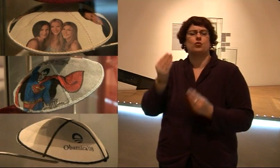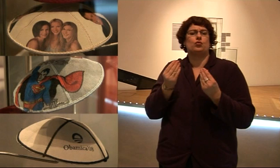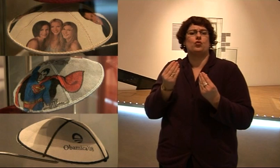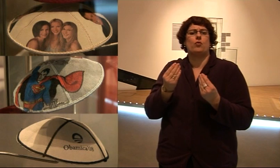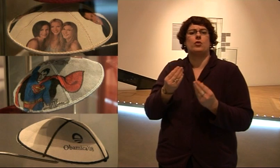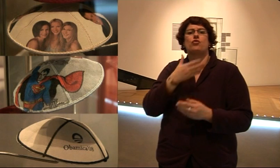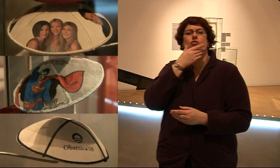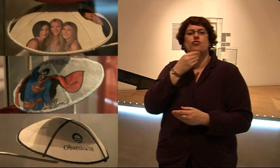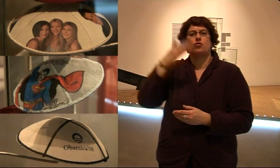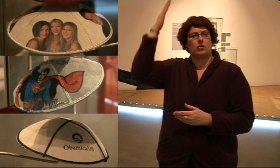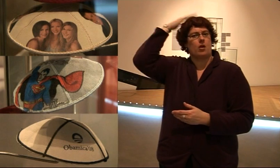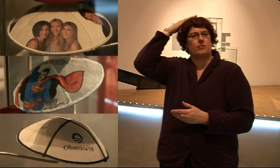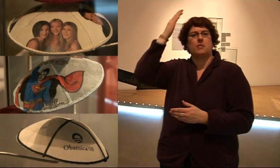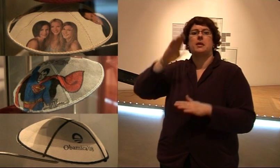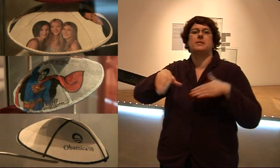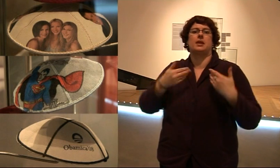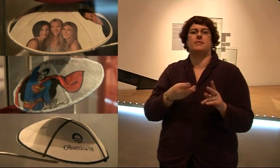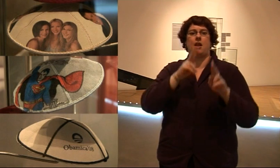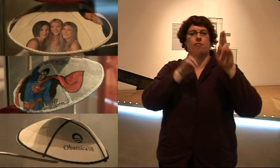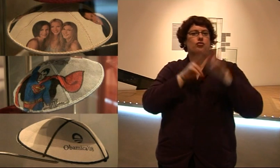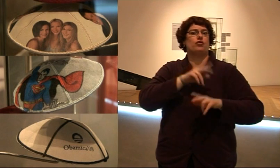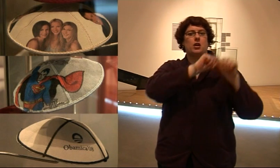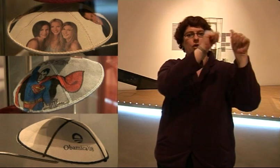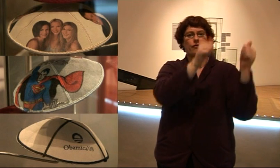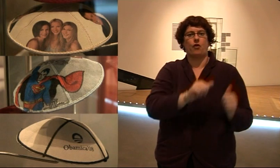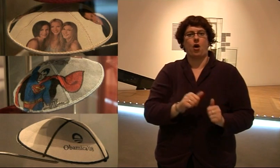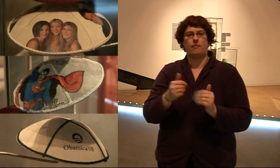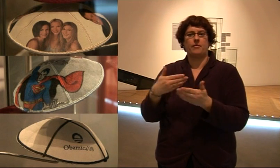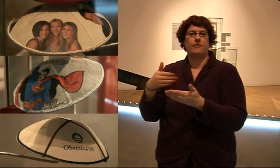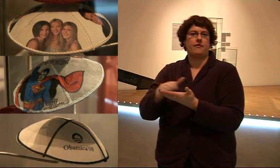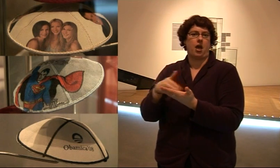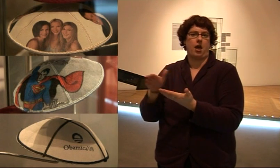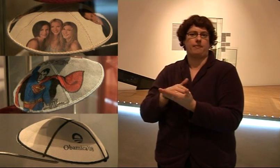in many designs and colors.